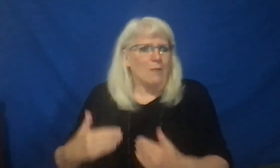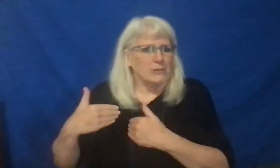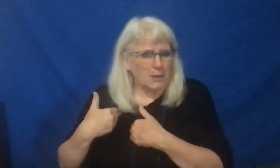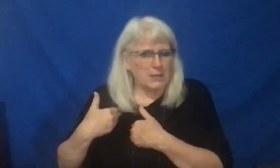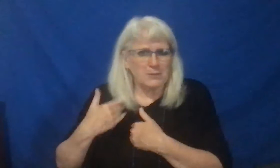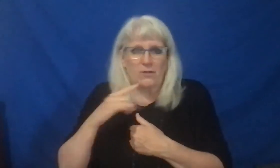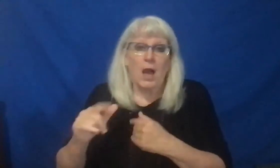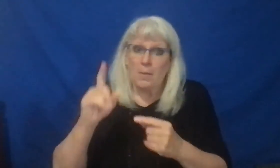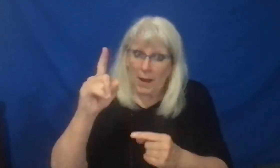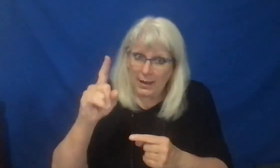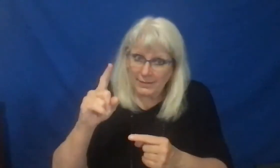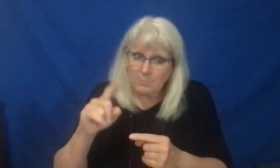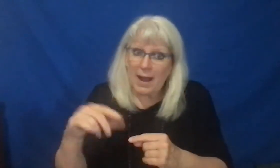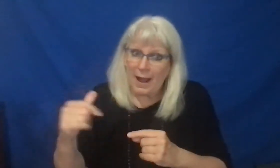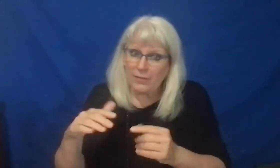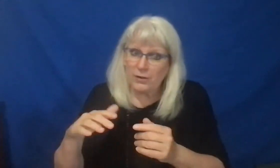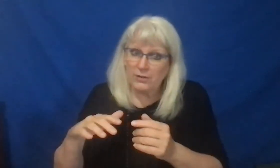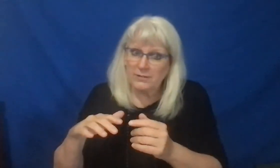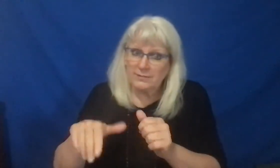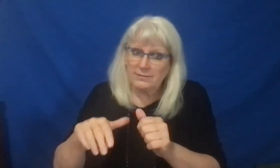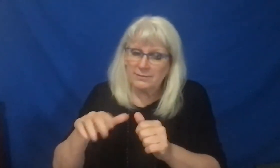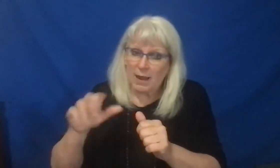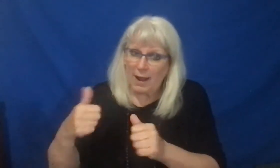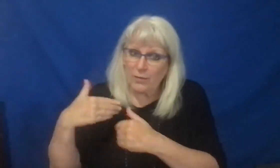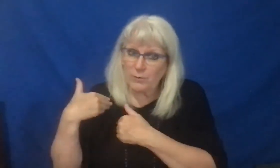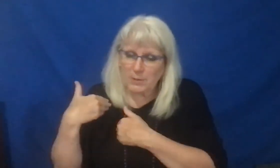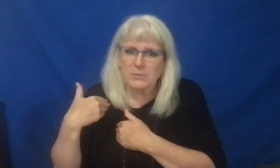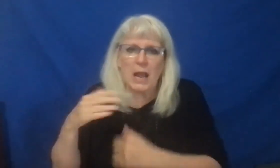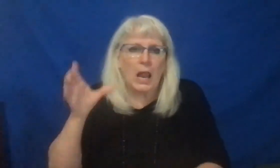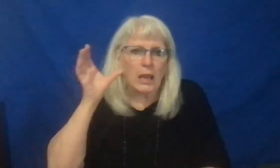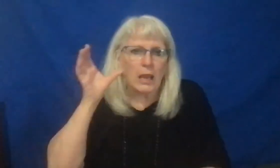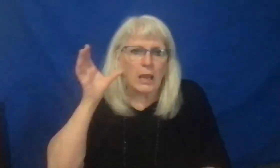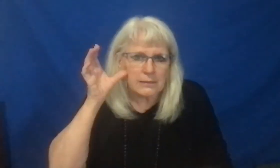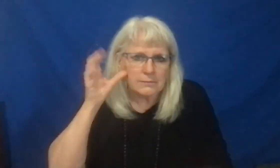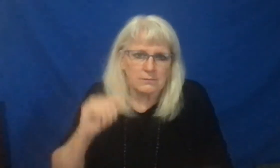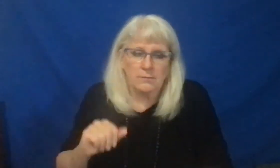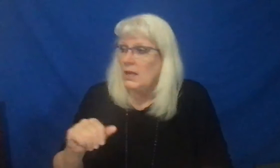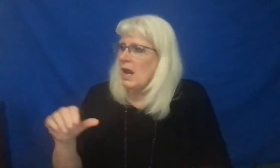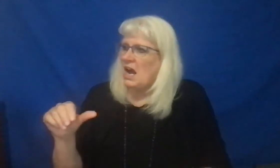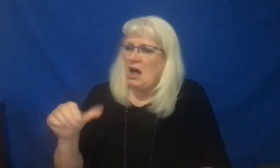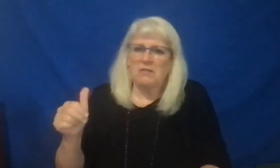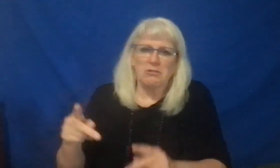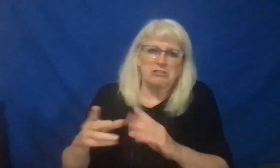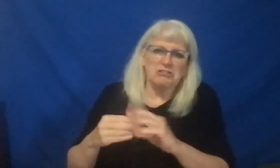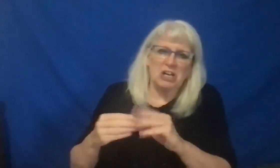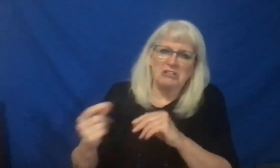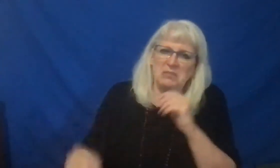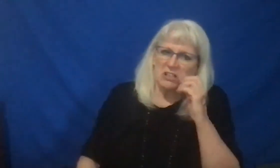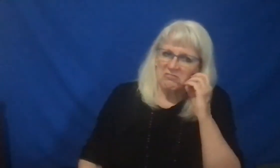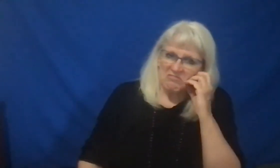listener, and check my own self, that when someone may be sharing something that maybe I completely disagree with, am I